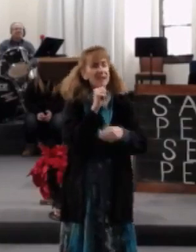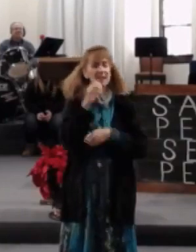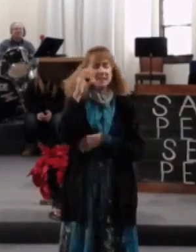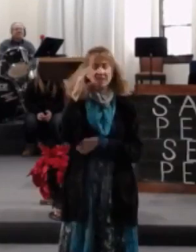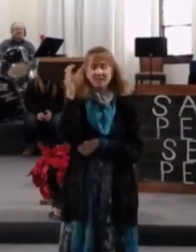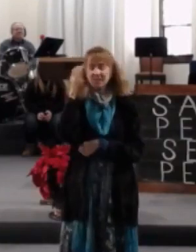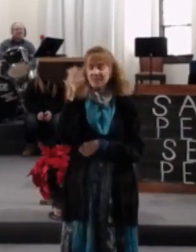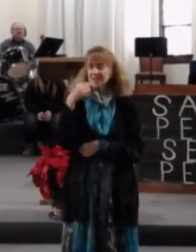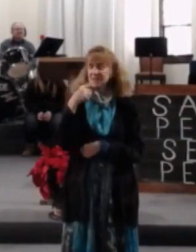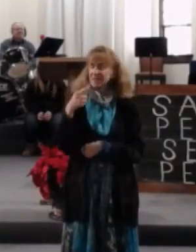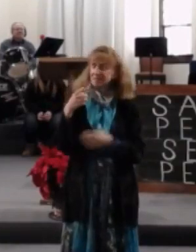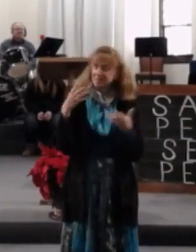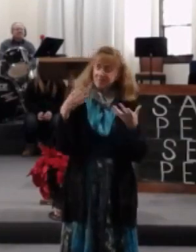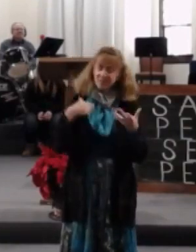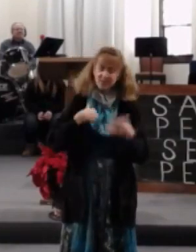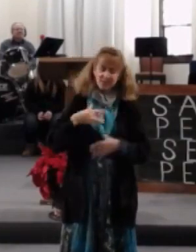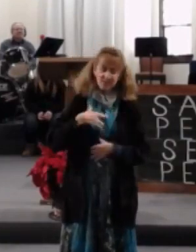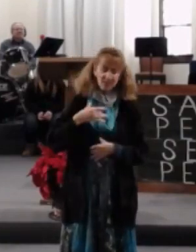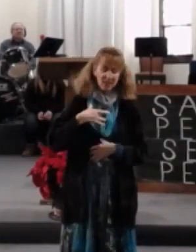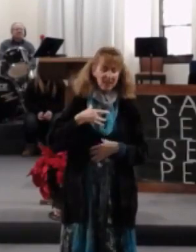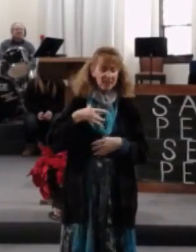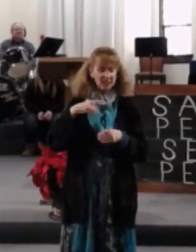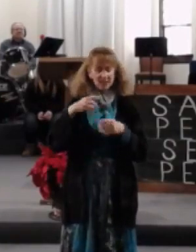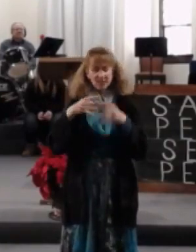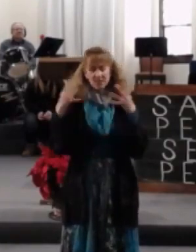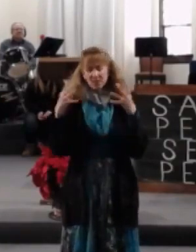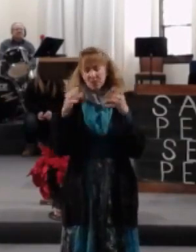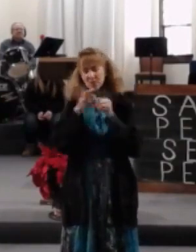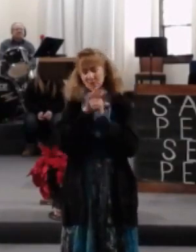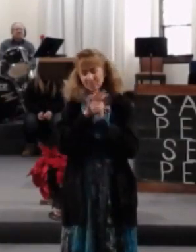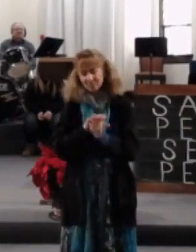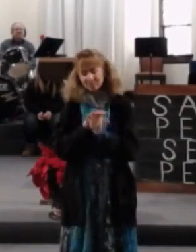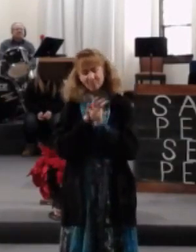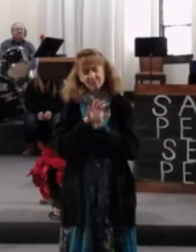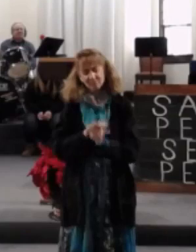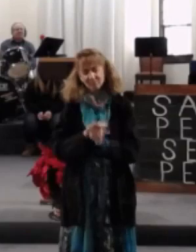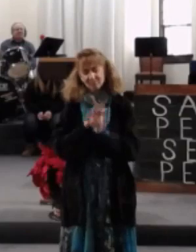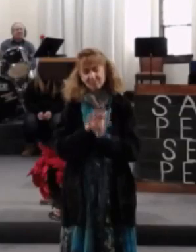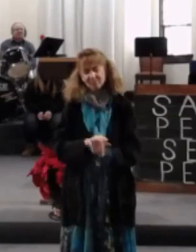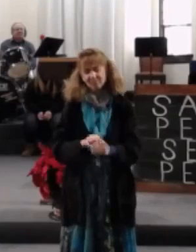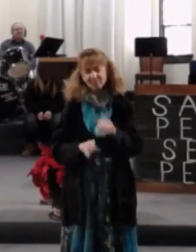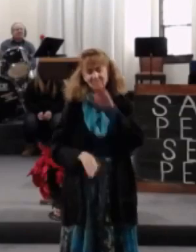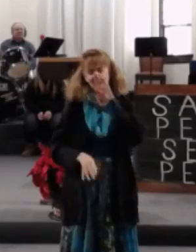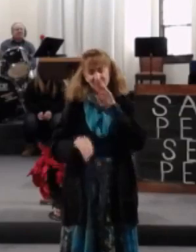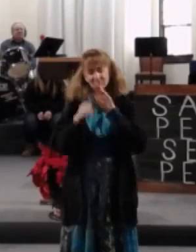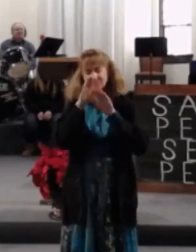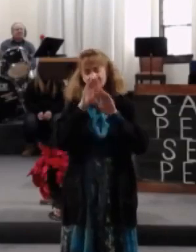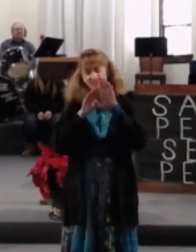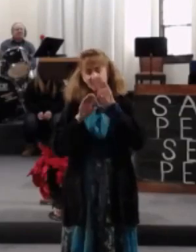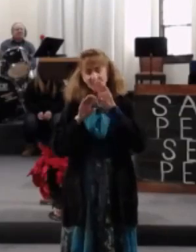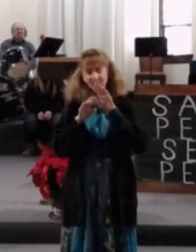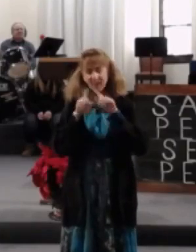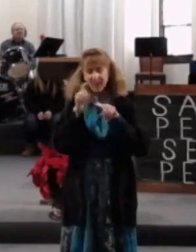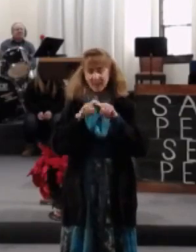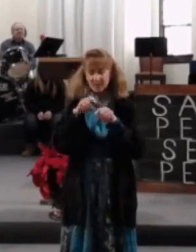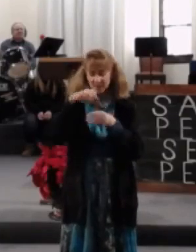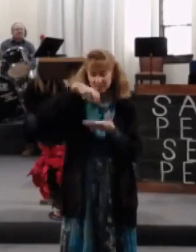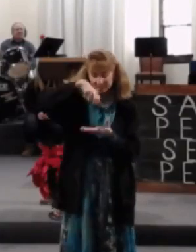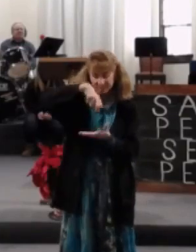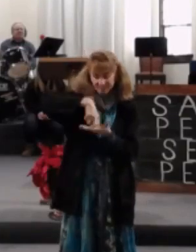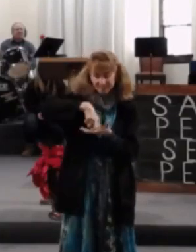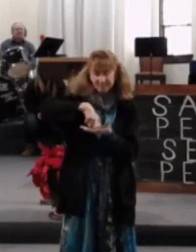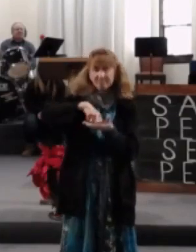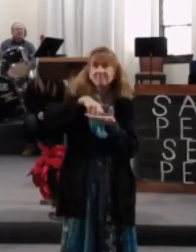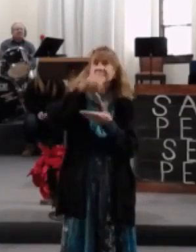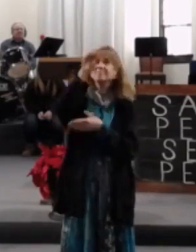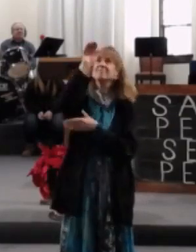I was just so frustrated. I couldn't deal with it. And I sit down on my knees and I ask